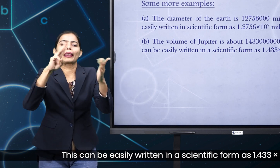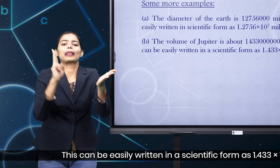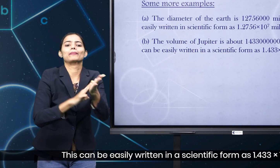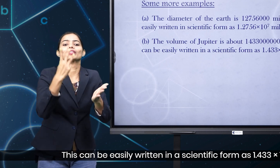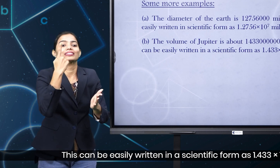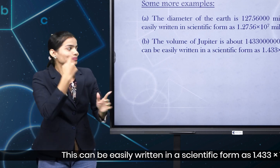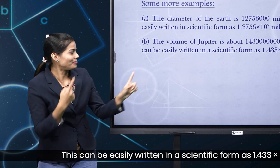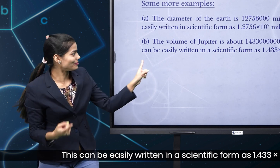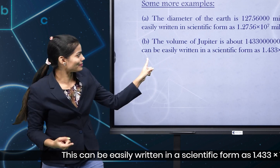cube.